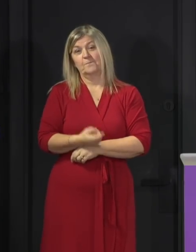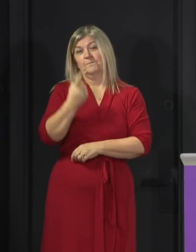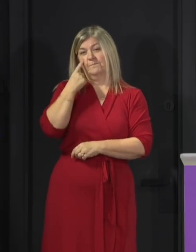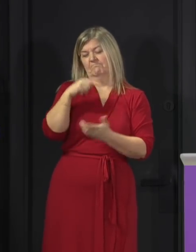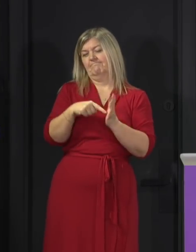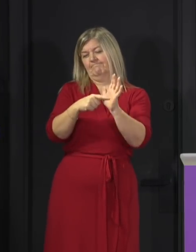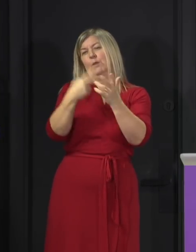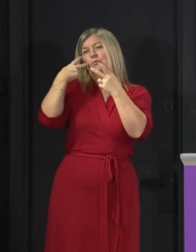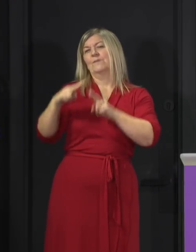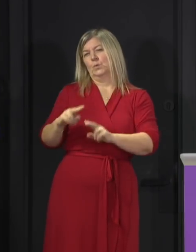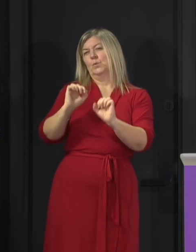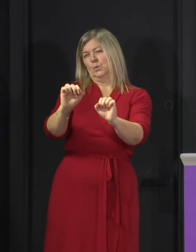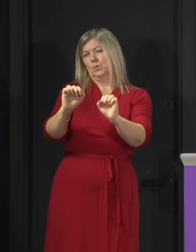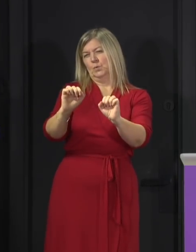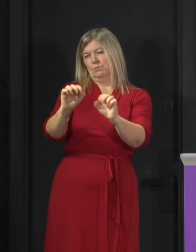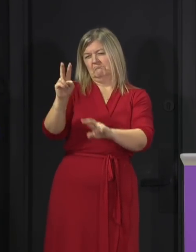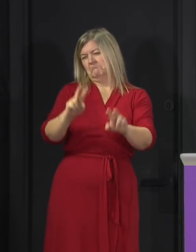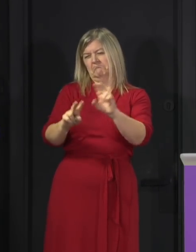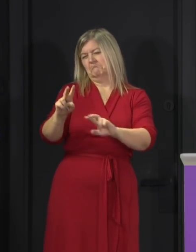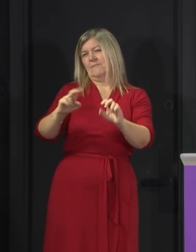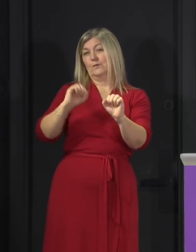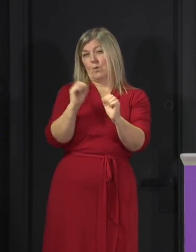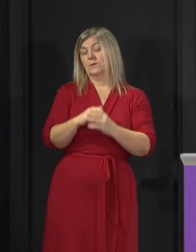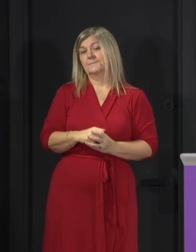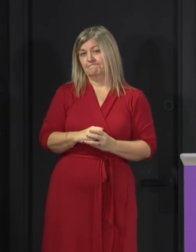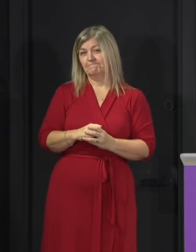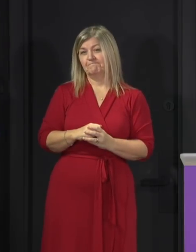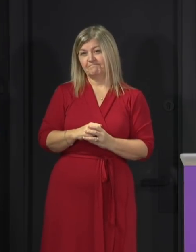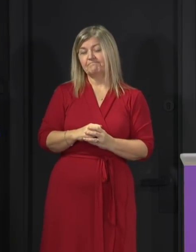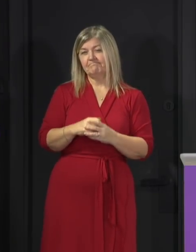the outcome of the weekly review on